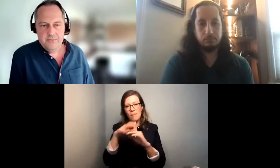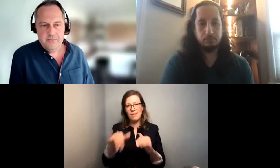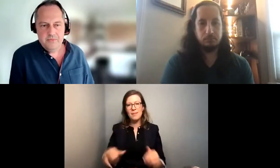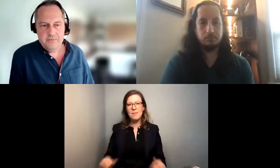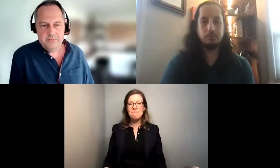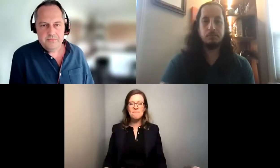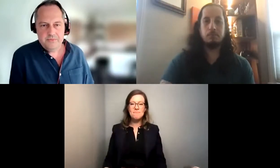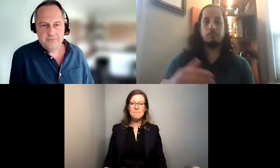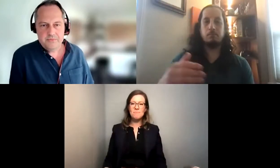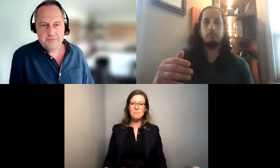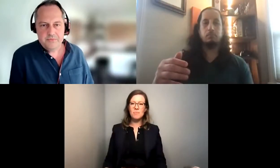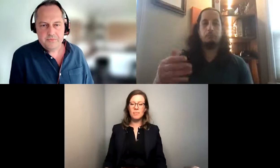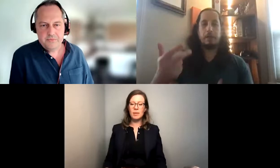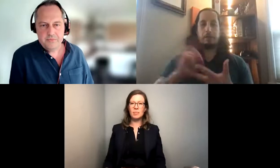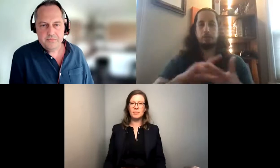Mm-hmm.